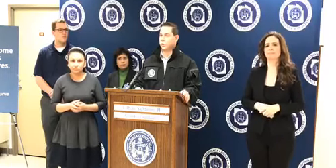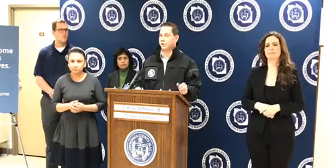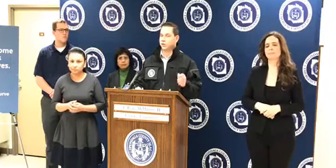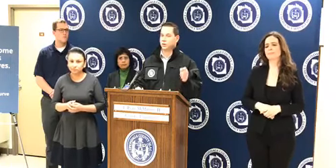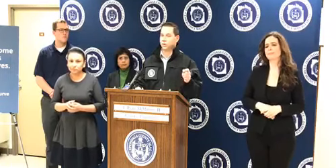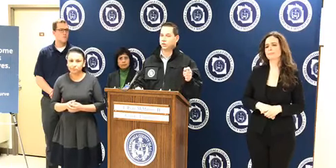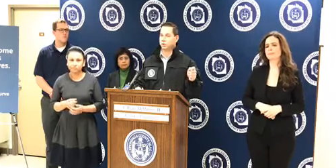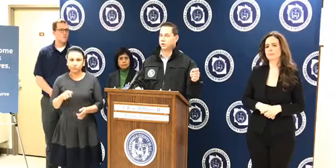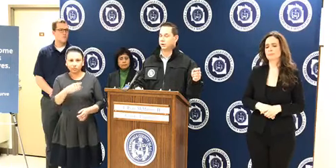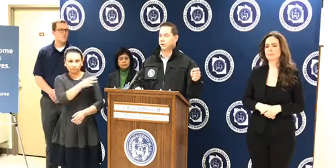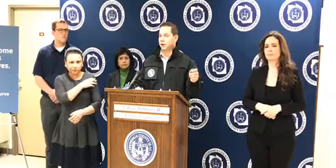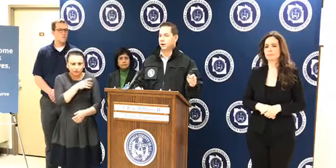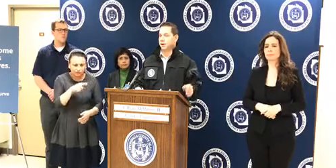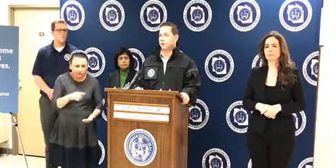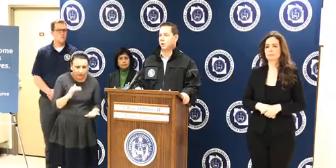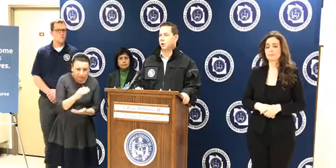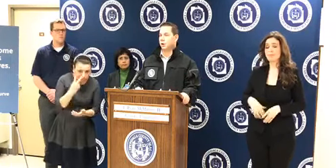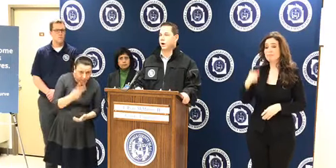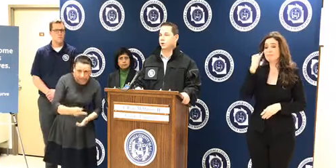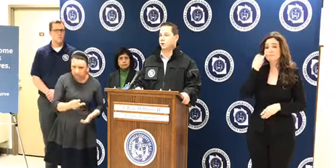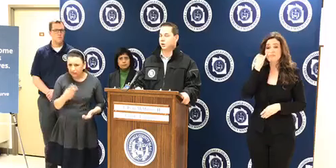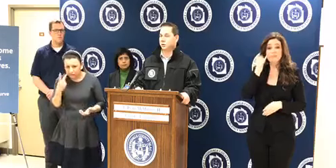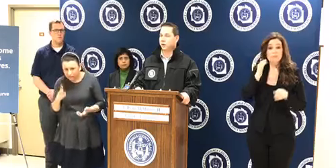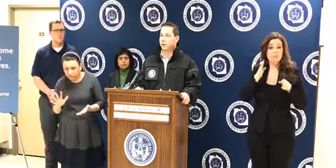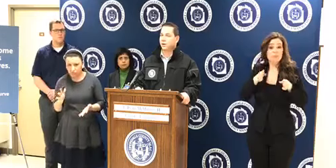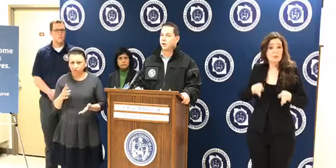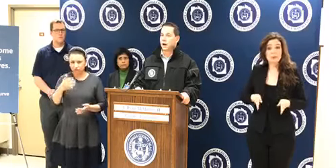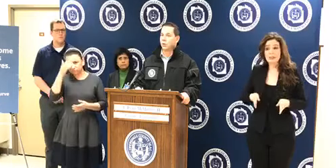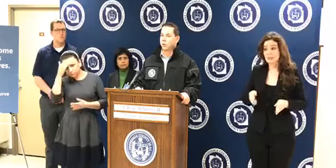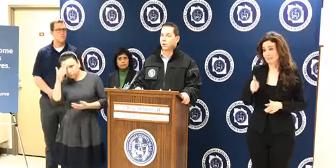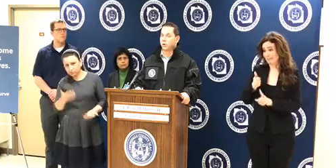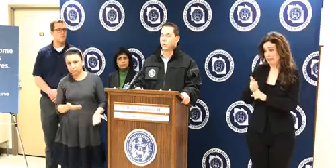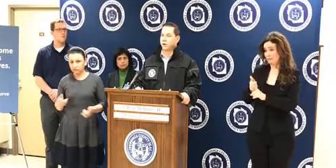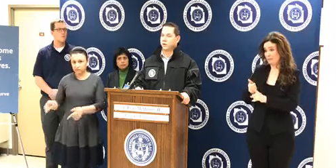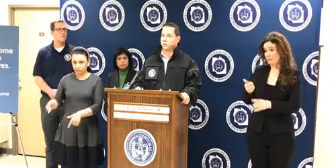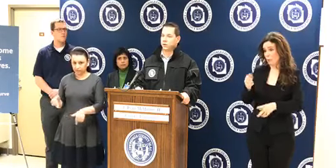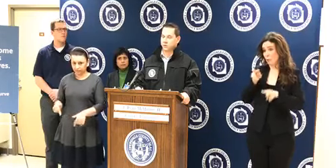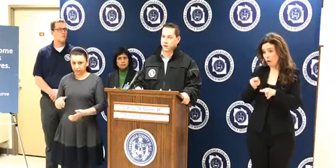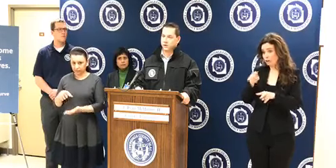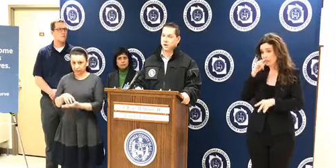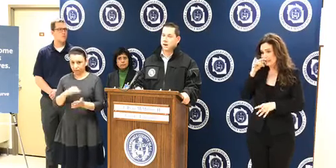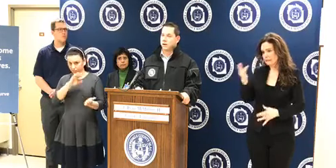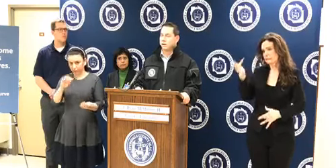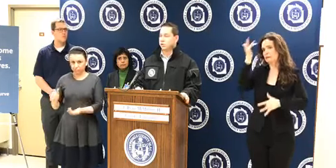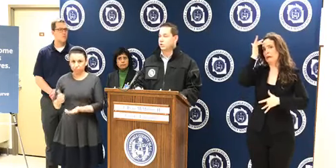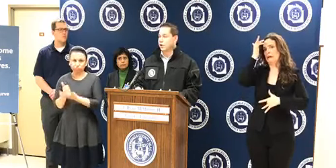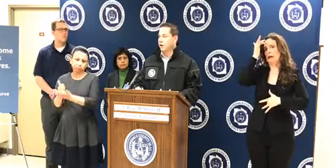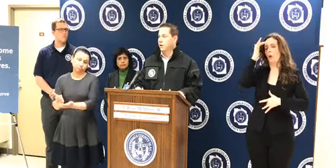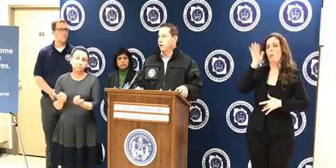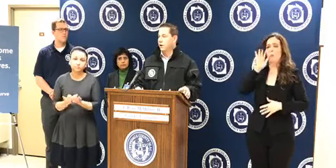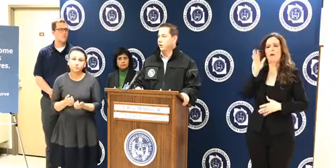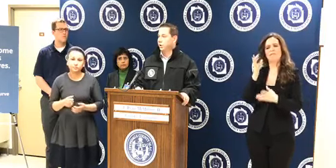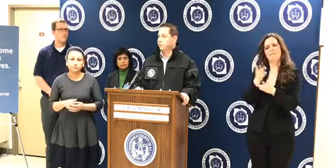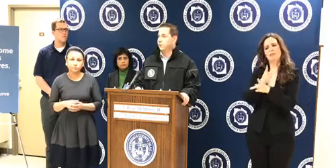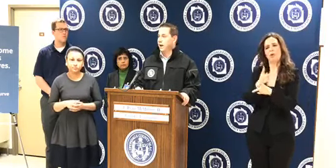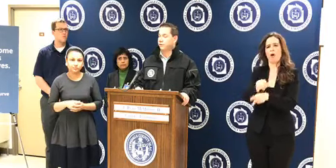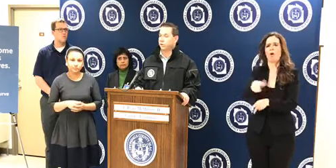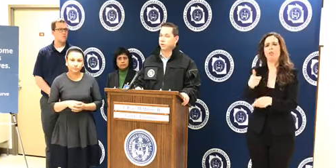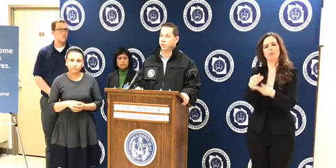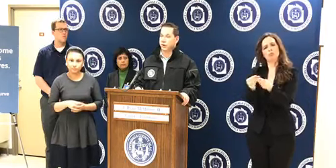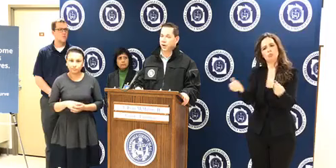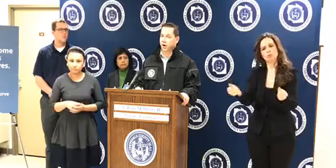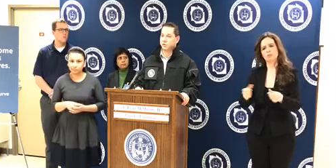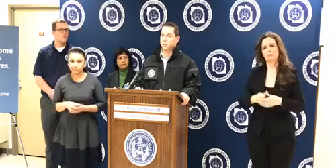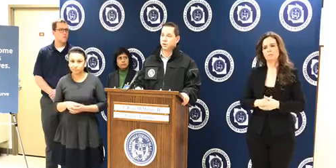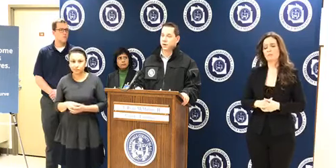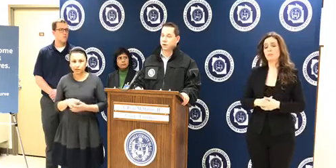who is watching your children can no longer watch your children, we're looking at surge sites. In addition to that, I've gotten a lot of great feedback from the